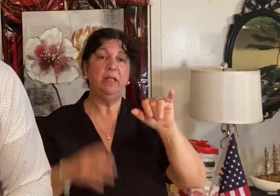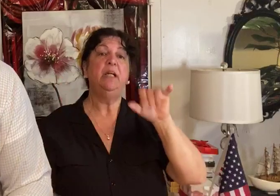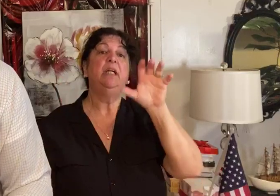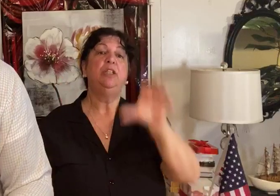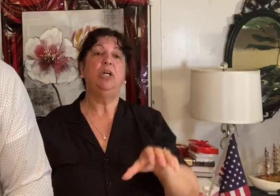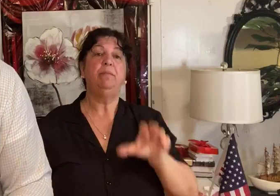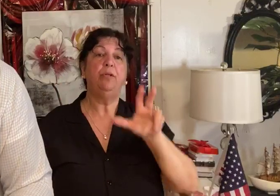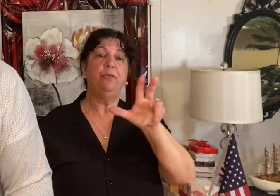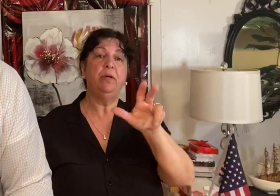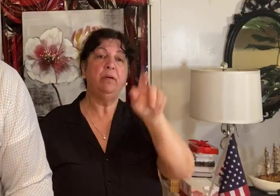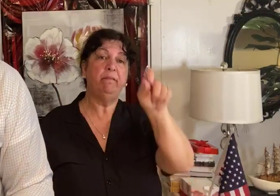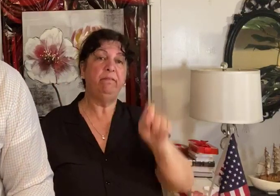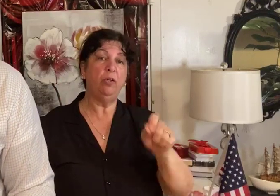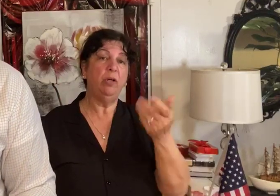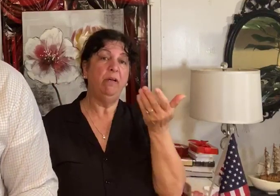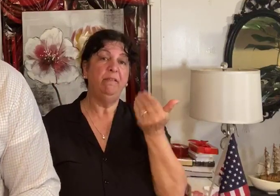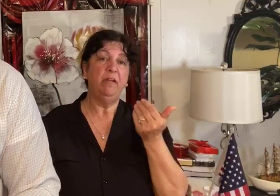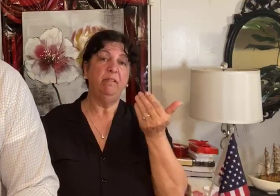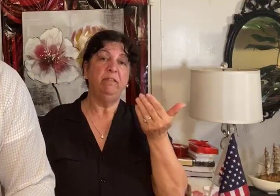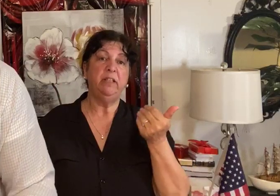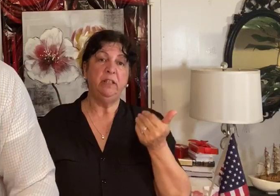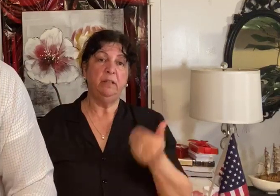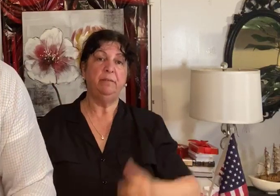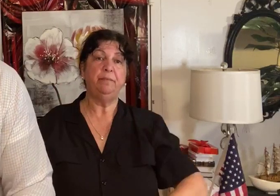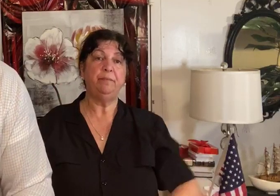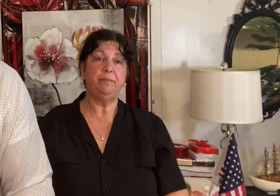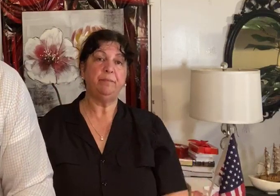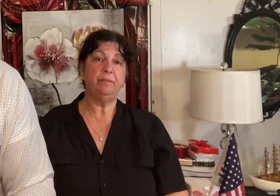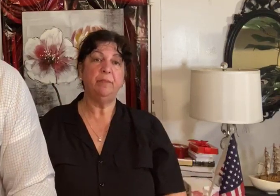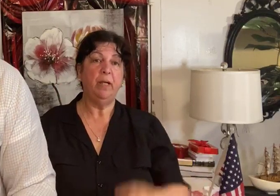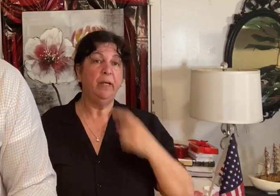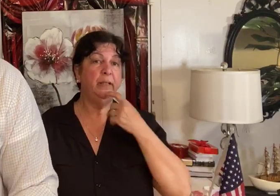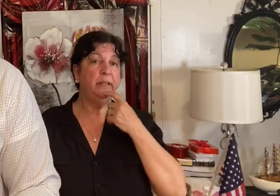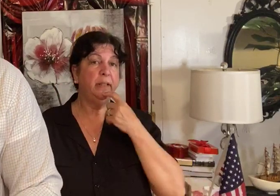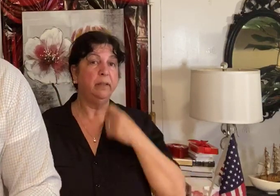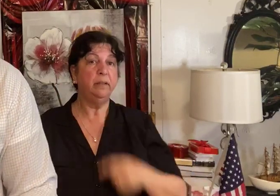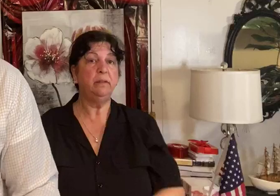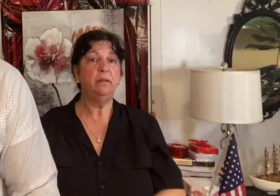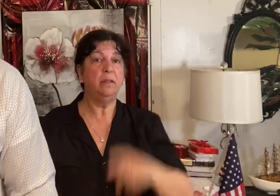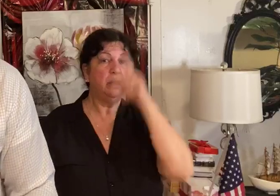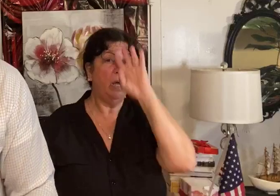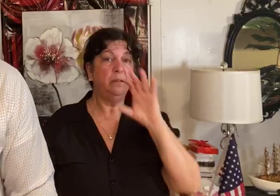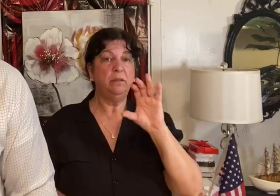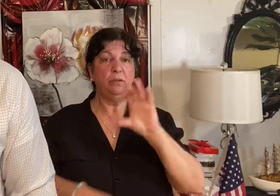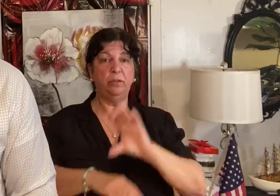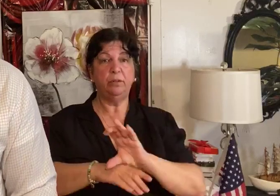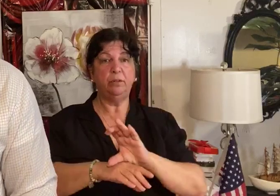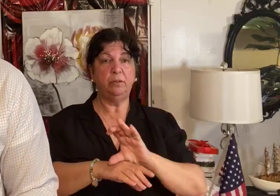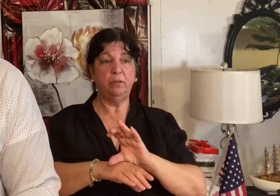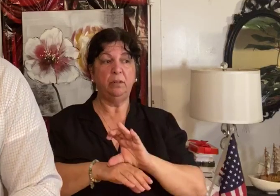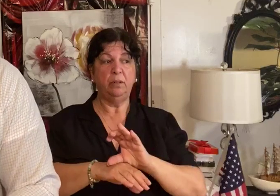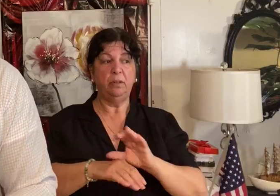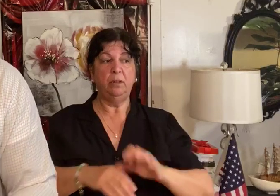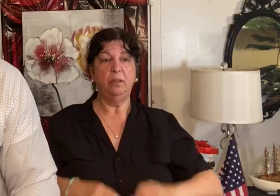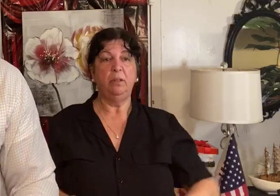3 and verse 15, it says this of God's church.